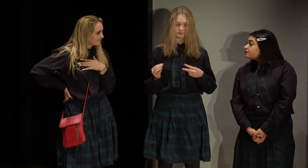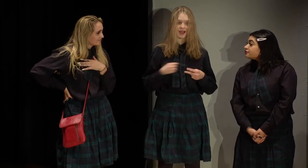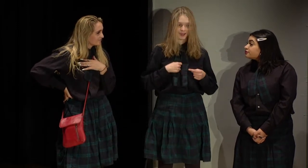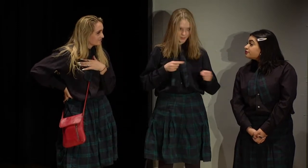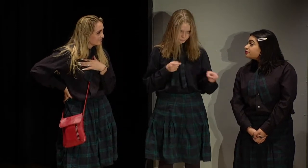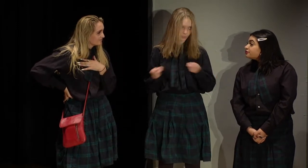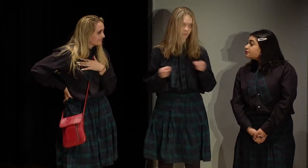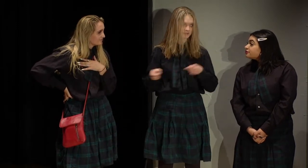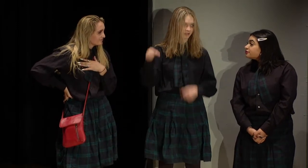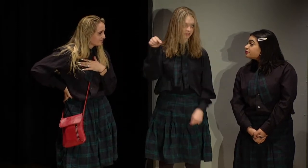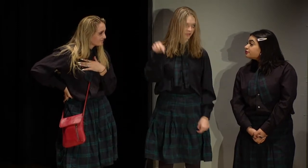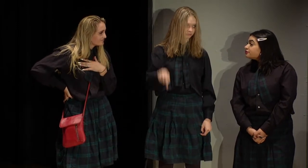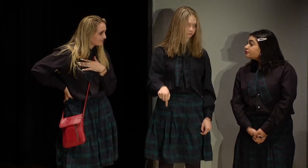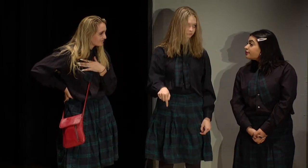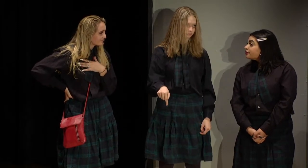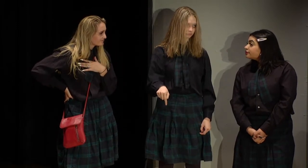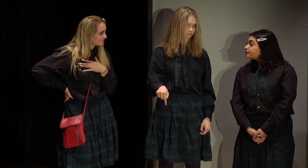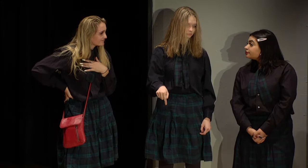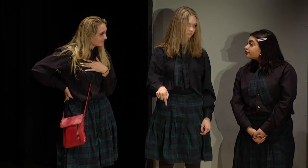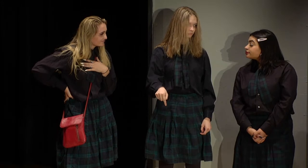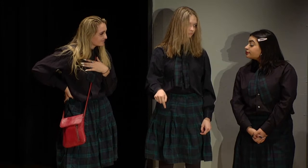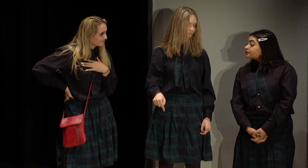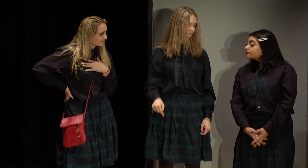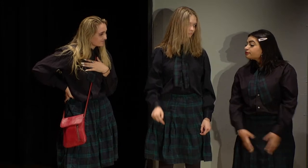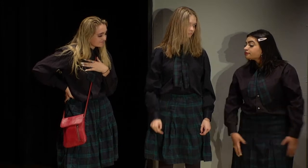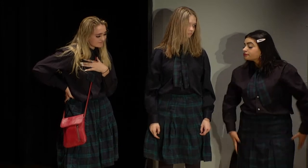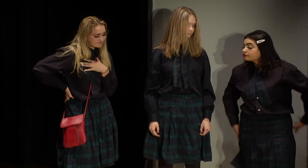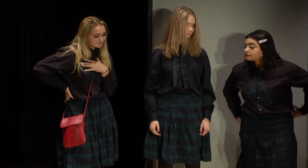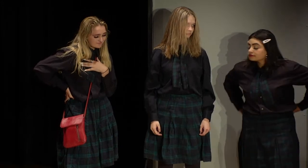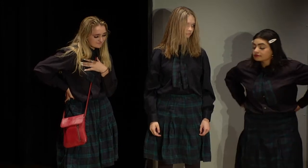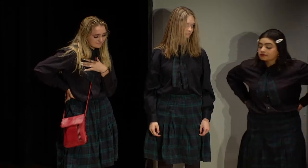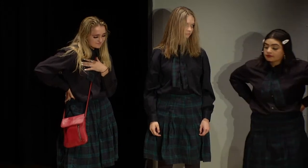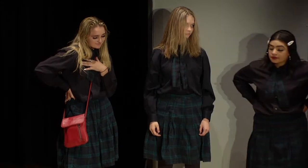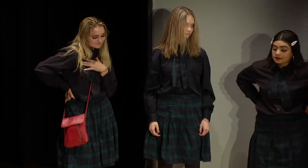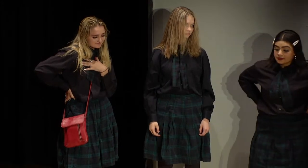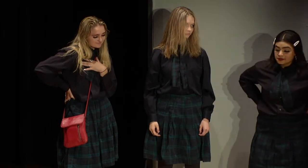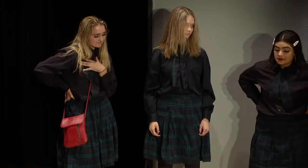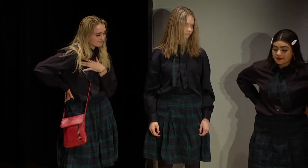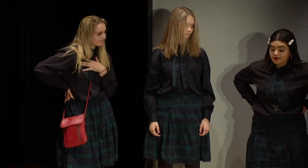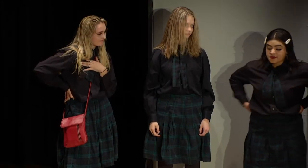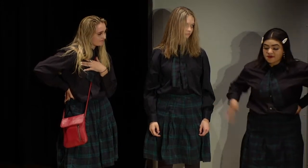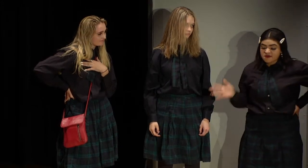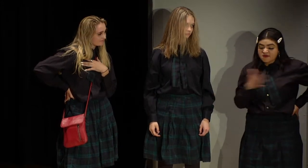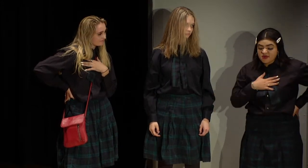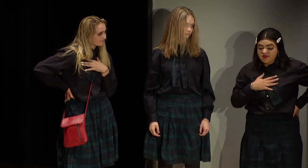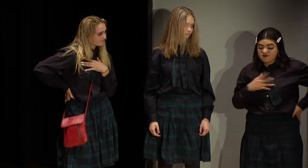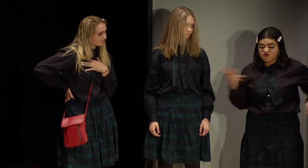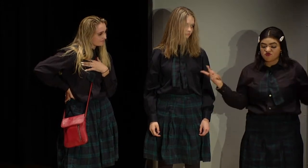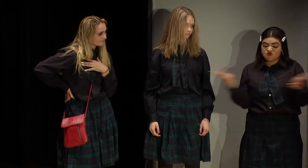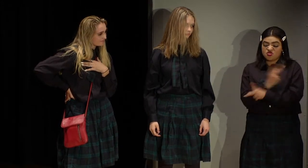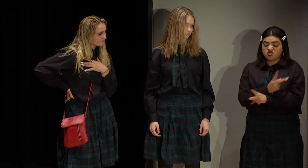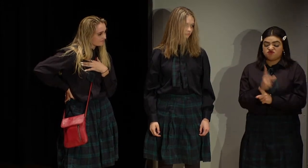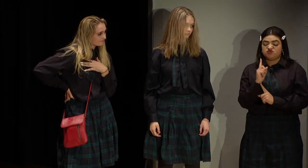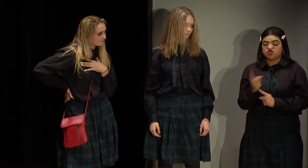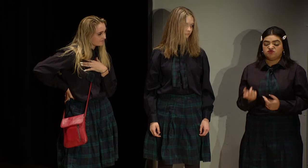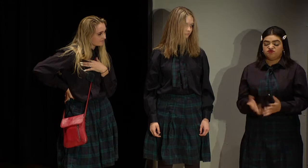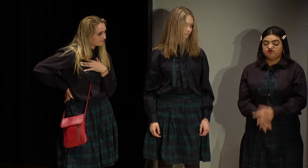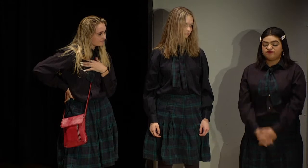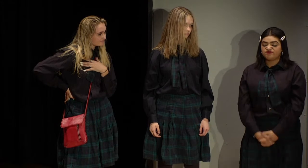was my choice. I got the chance to say, don't underestimate me and my choices. The control is mine.